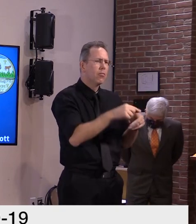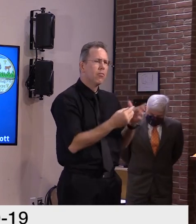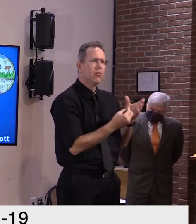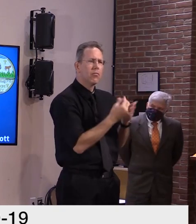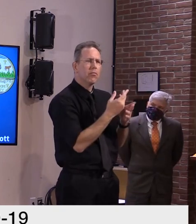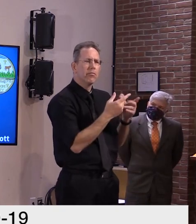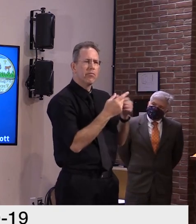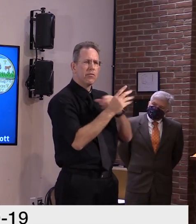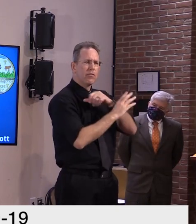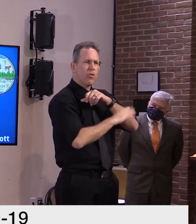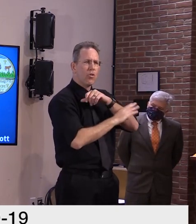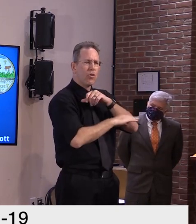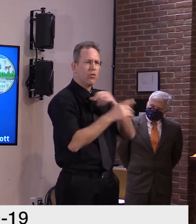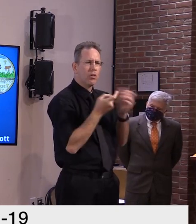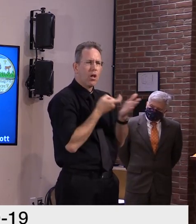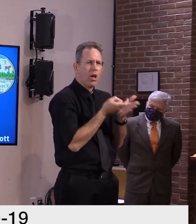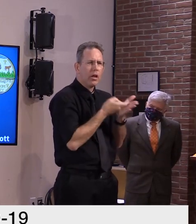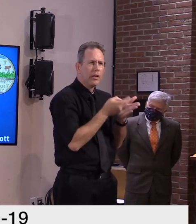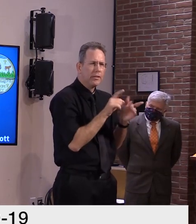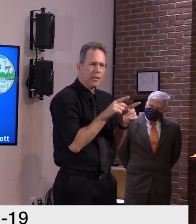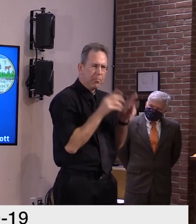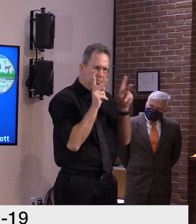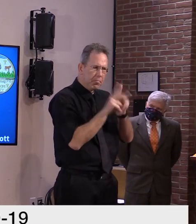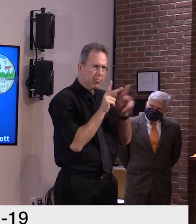over 100 people in it as well.